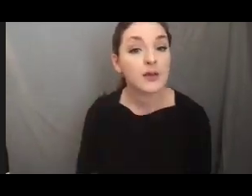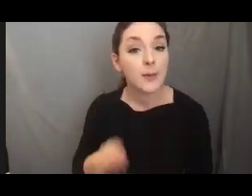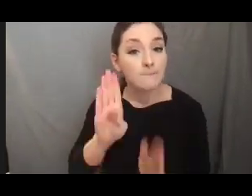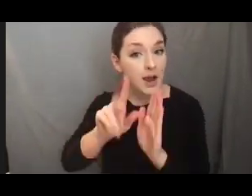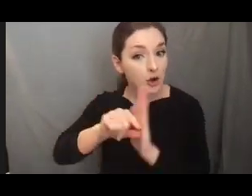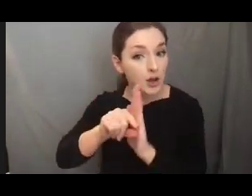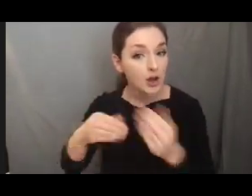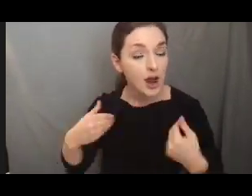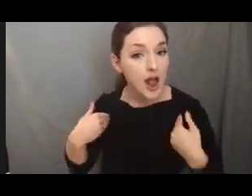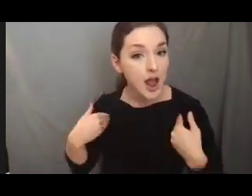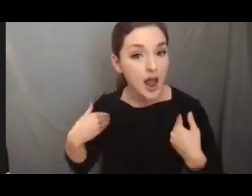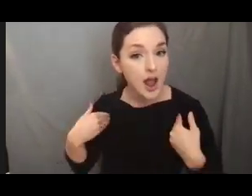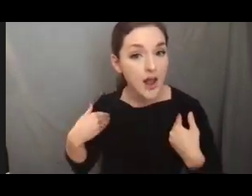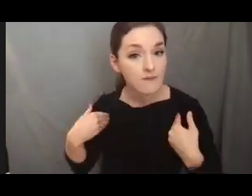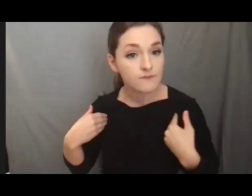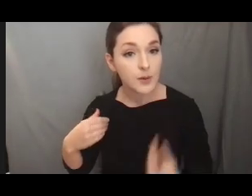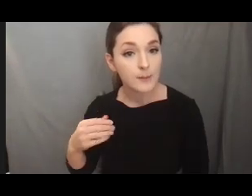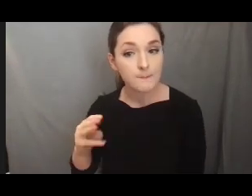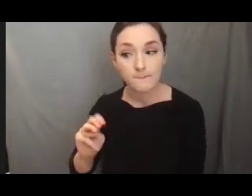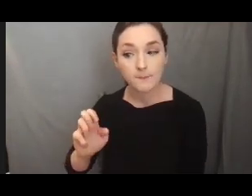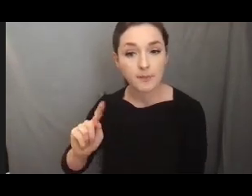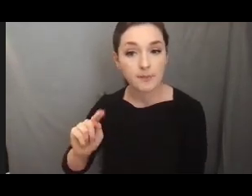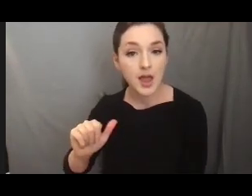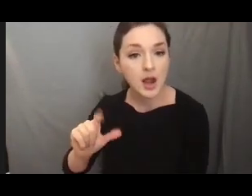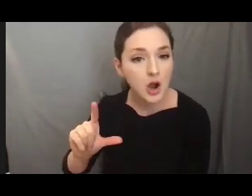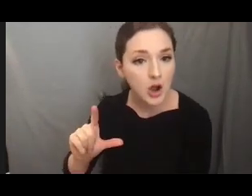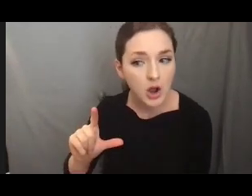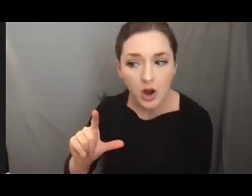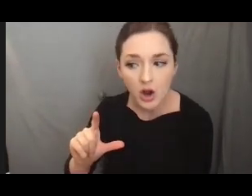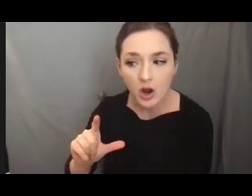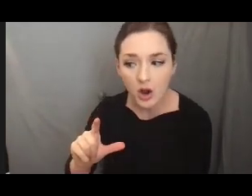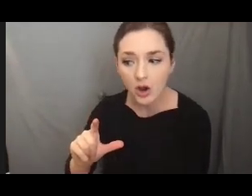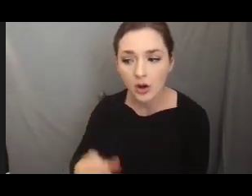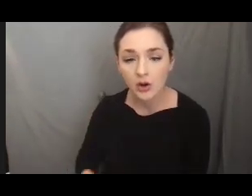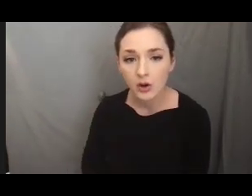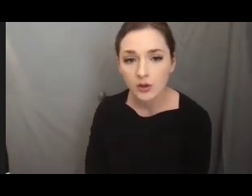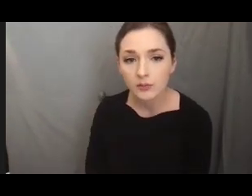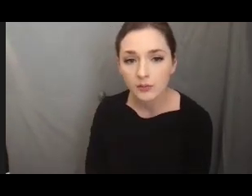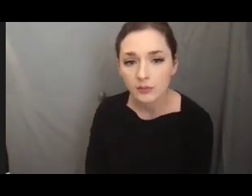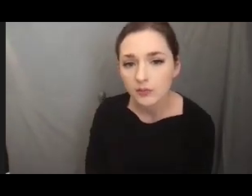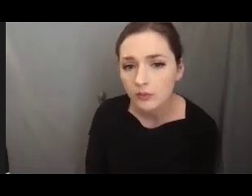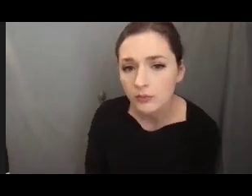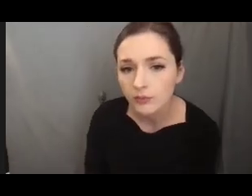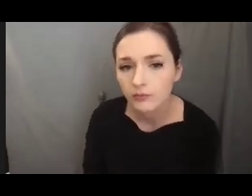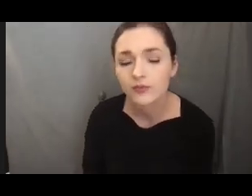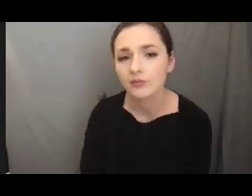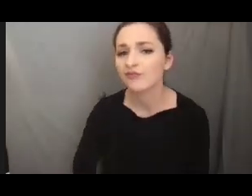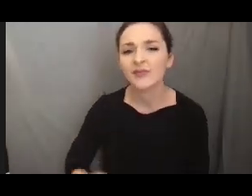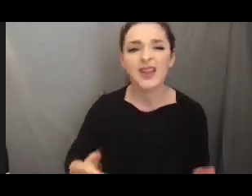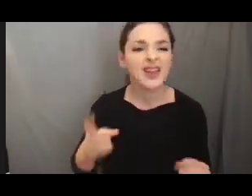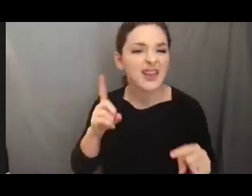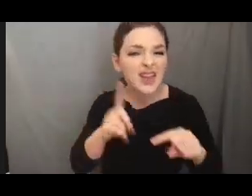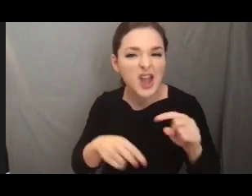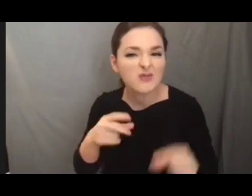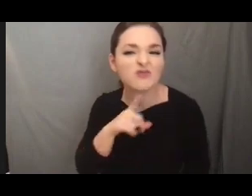the, I'm not sure if you'll be able to see them. The reflection is It's weird, messing with us, but that's another reason you need to come down and see it. But there's